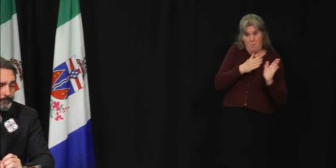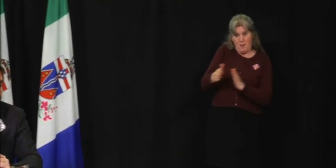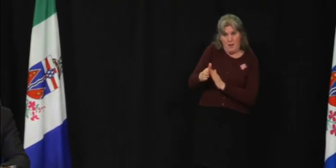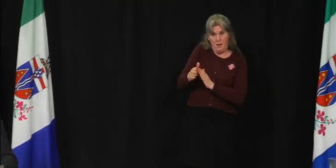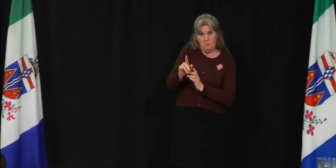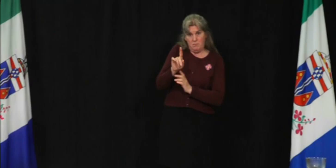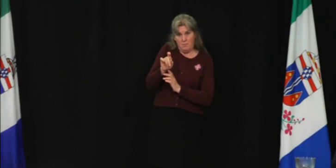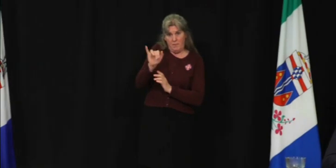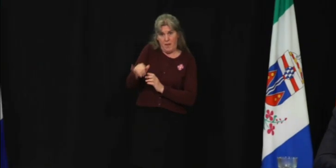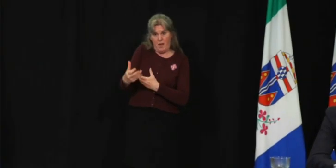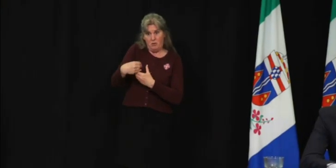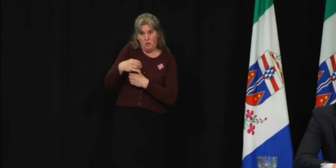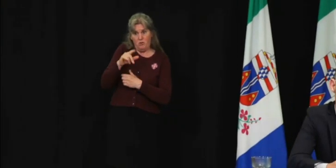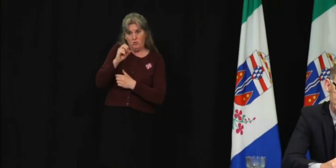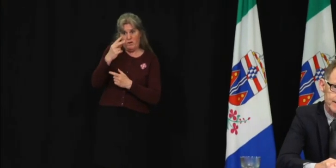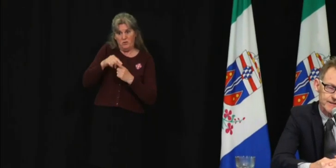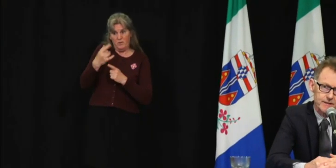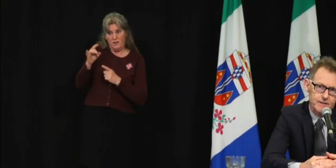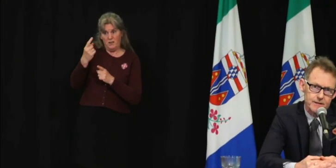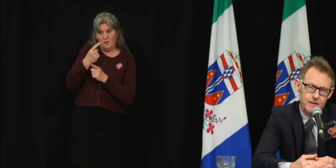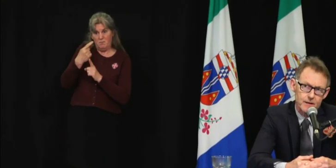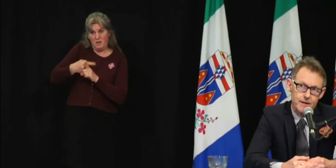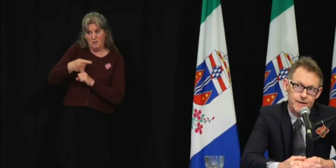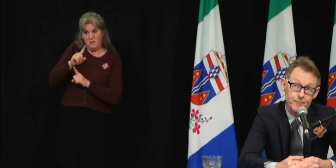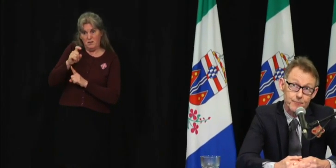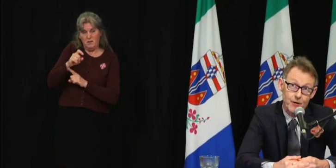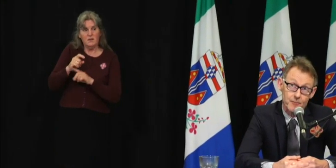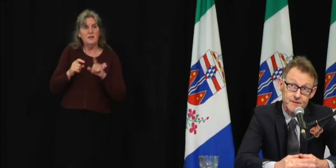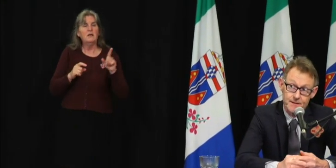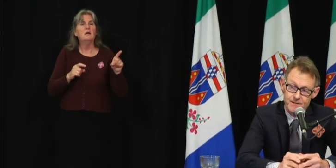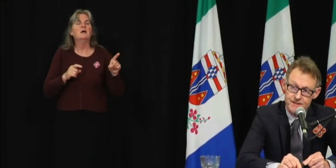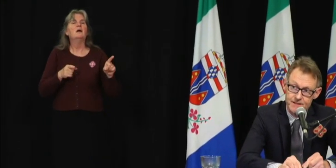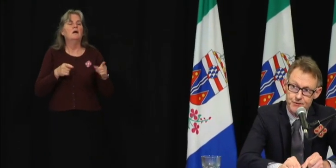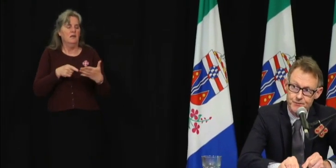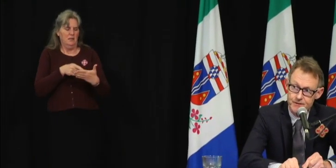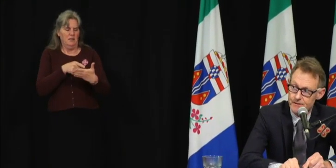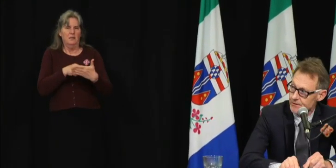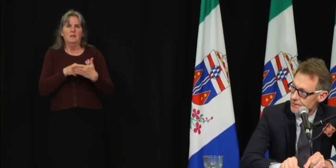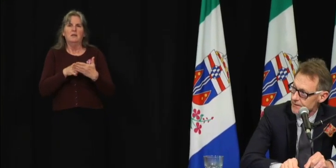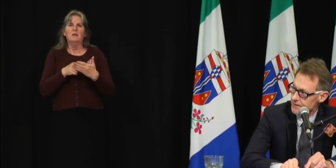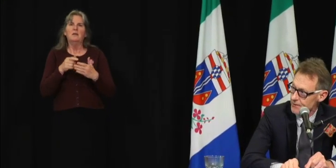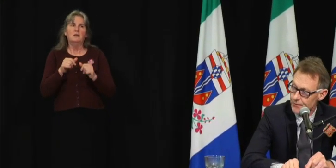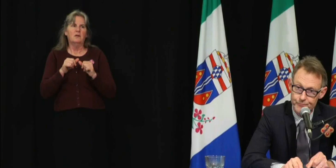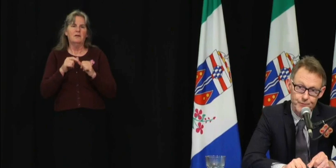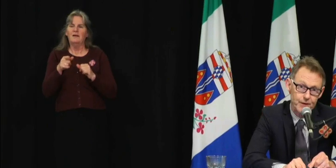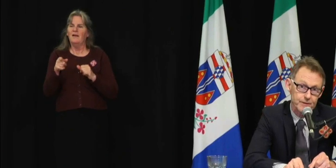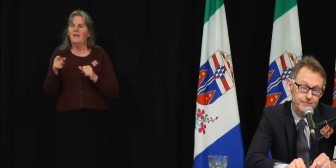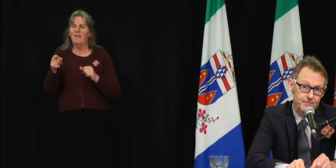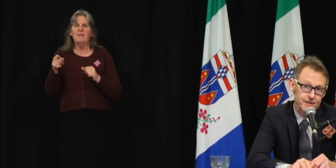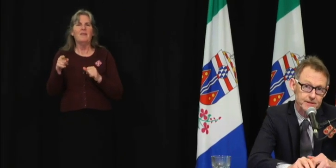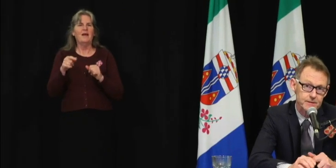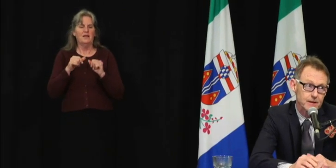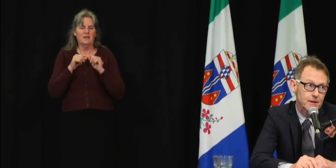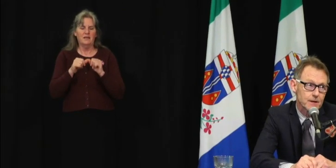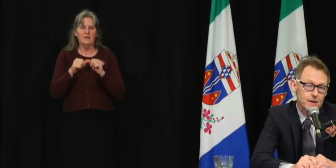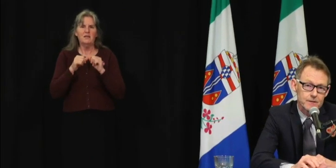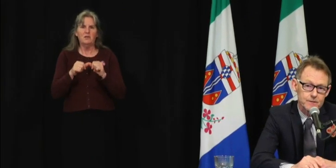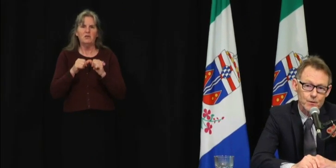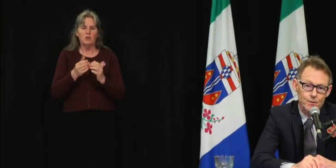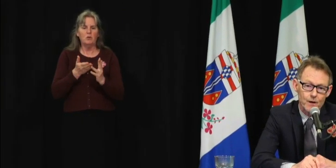Yeah, so I think what you're looking at is the line that probably says continued through the different